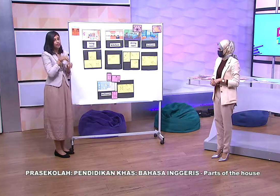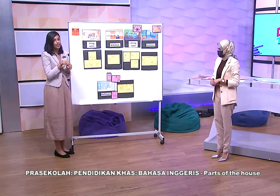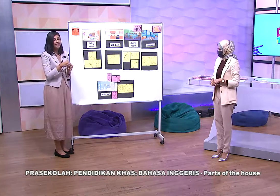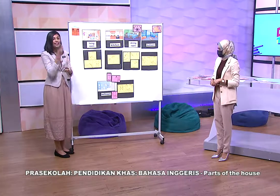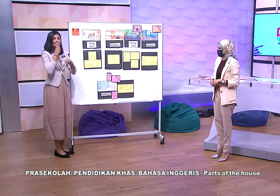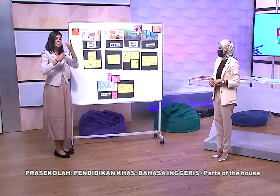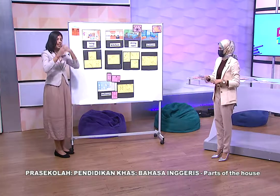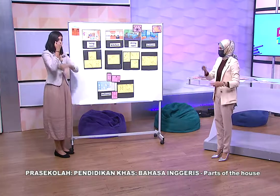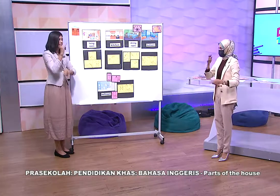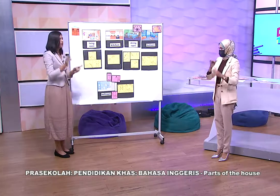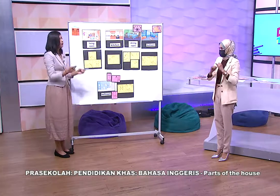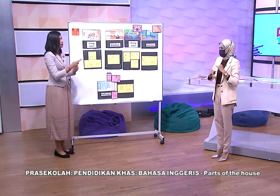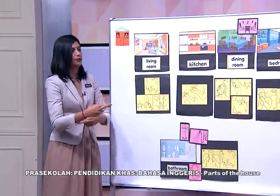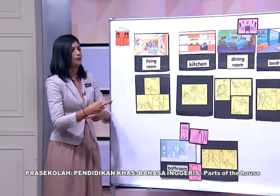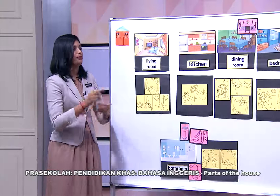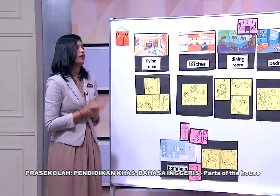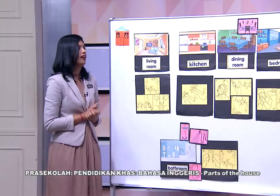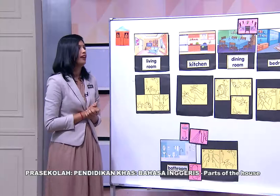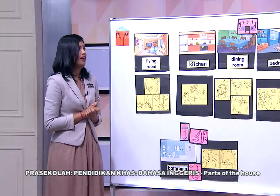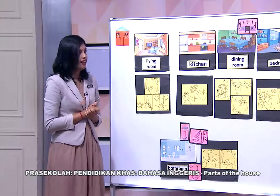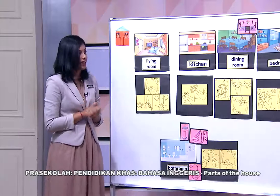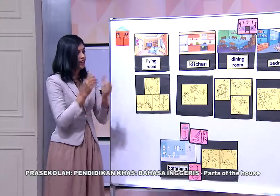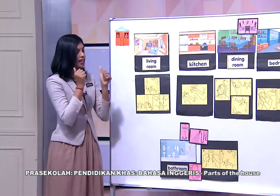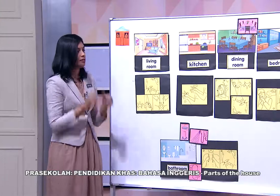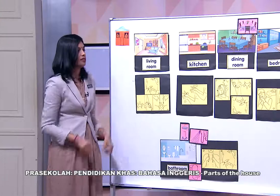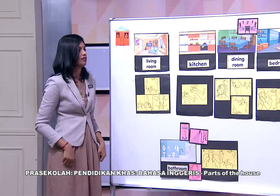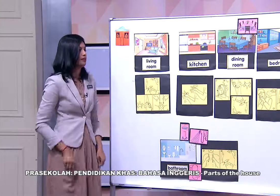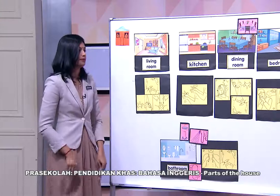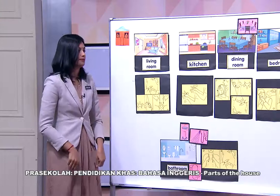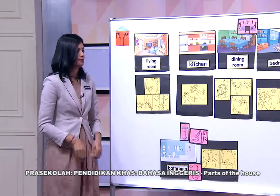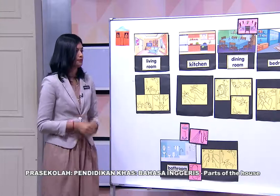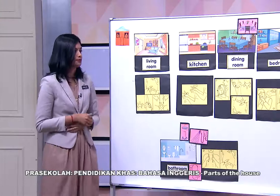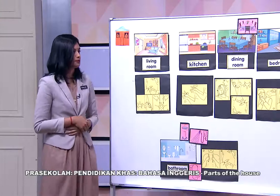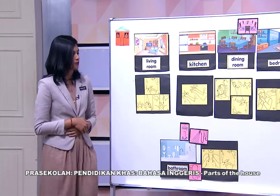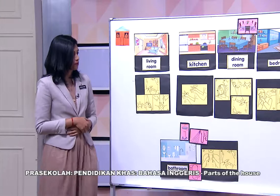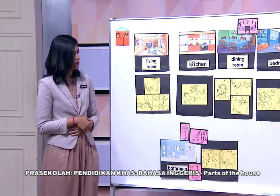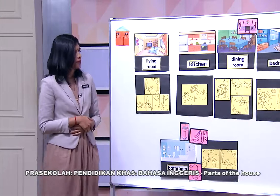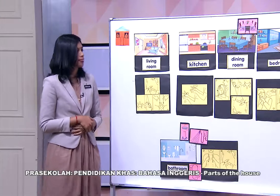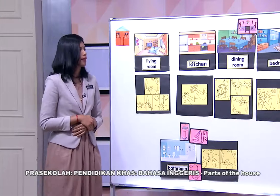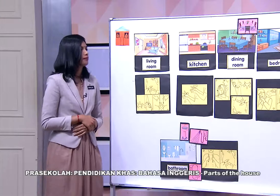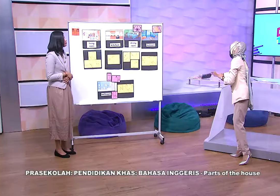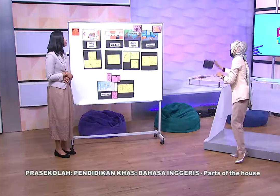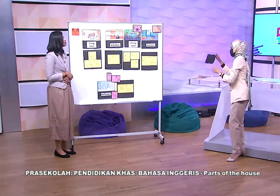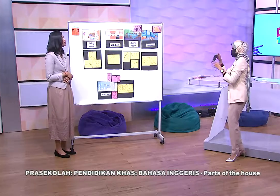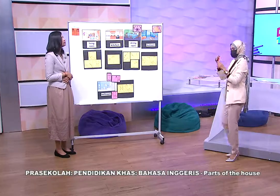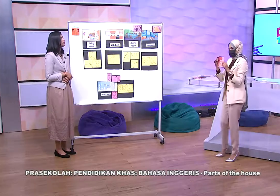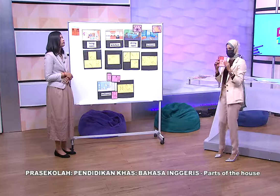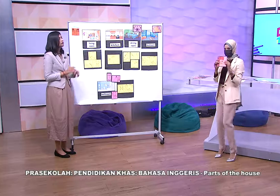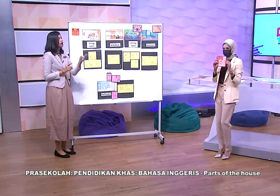the dining room. Dining room. All right. Okay. The next picture. Next picture, we have... I